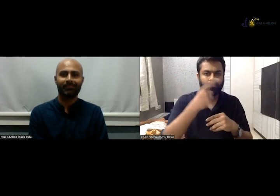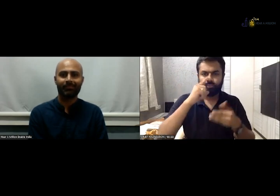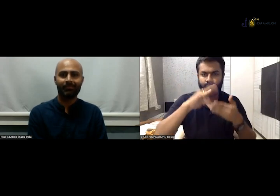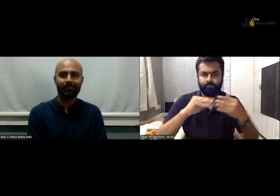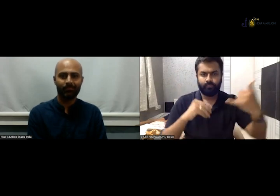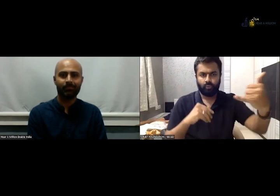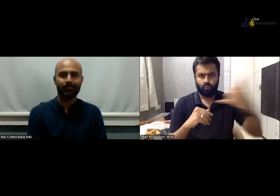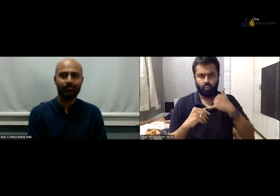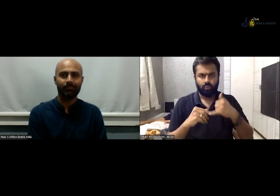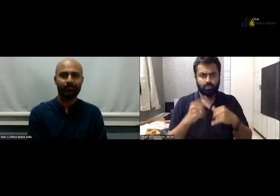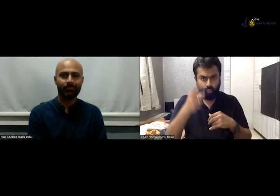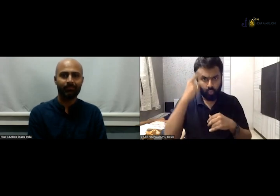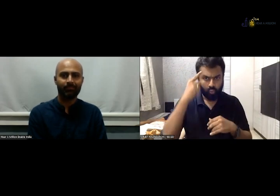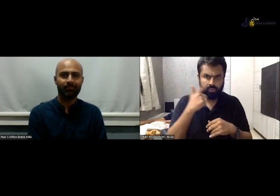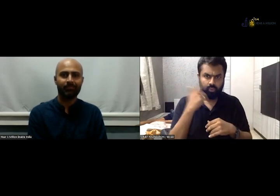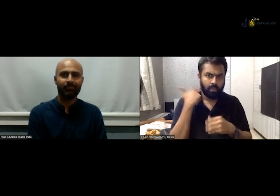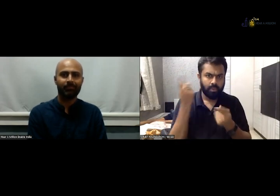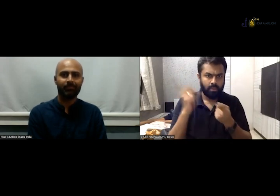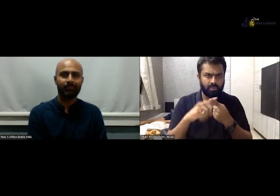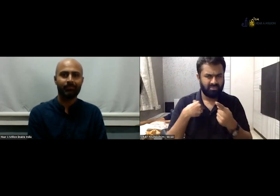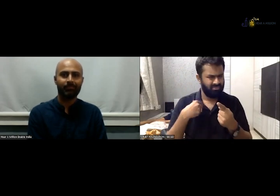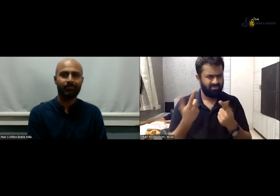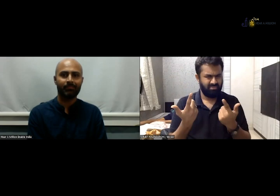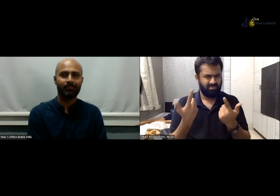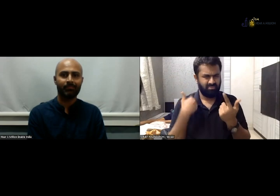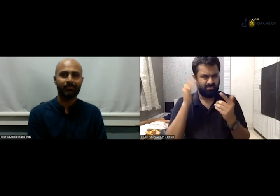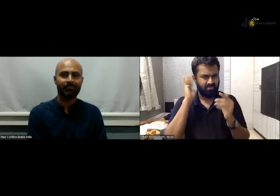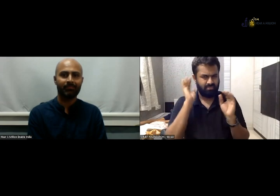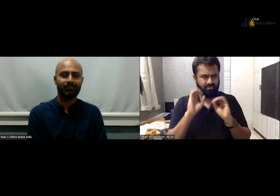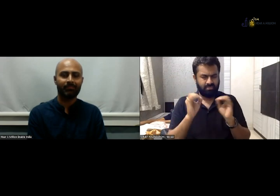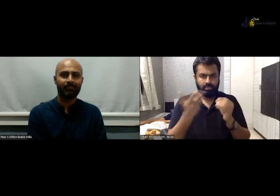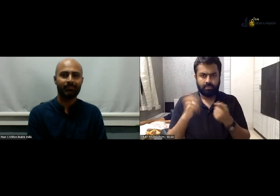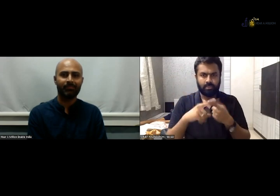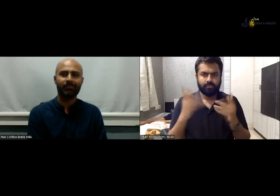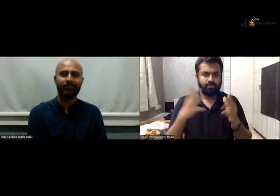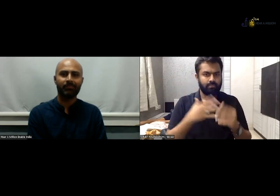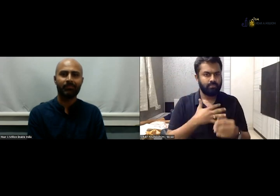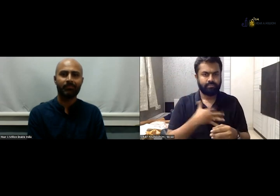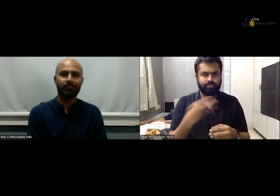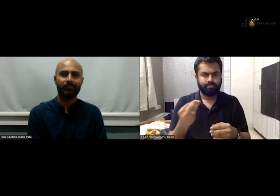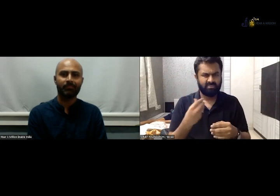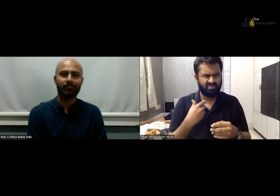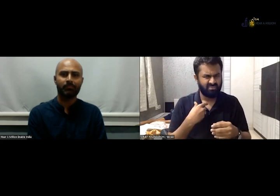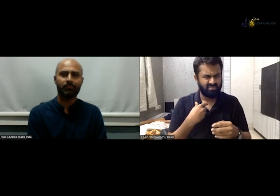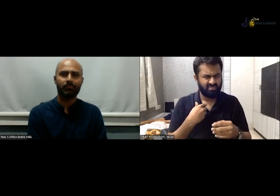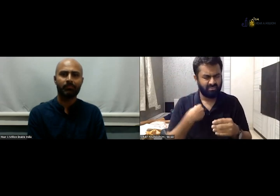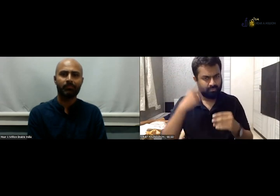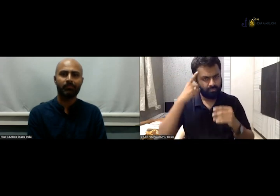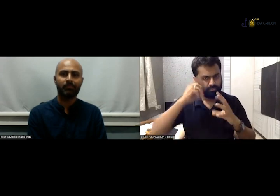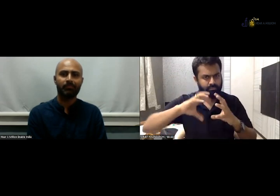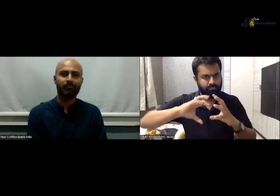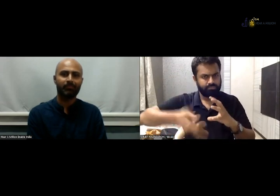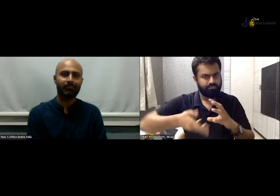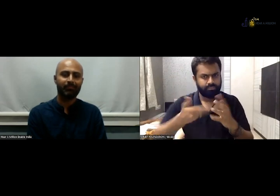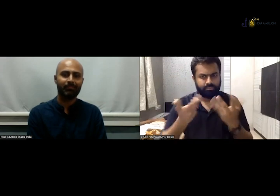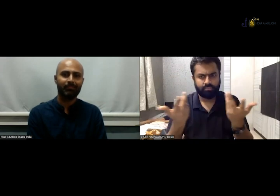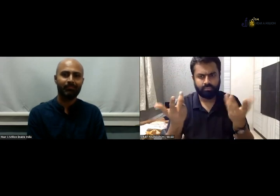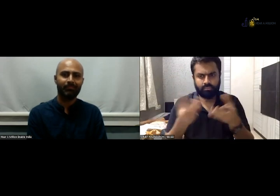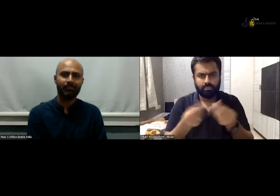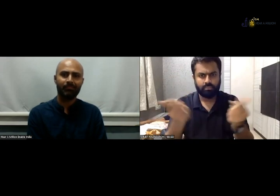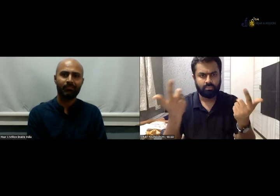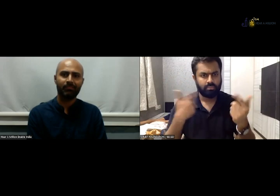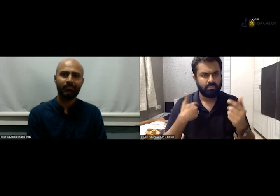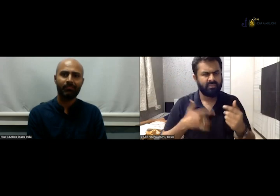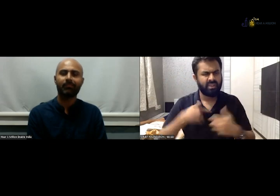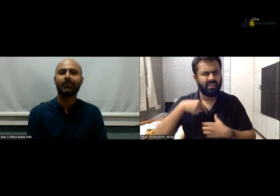and suddenly we just lost her. So I got a call, and my friend told me, Sudamni is no one. I was